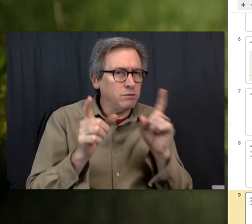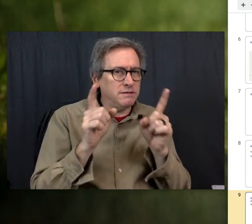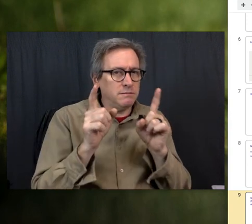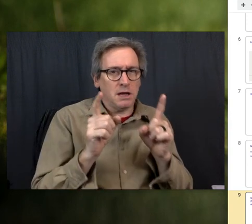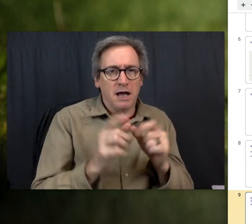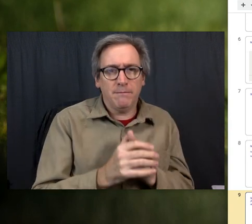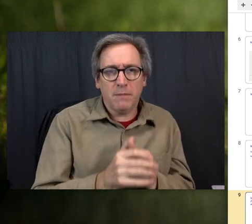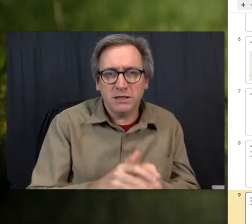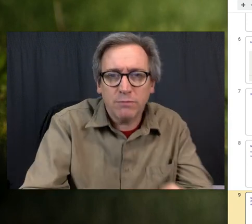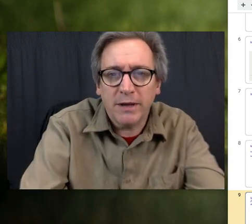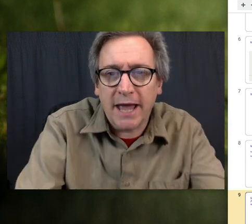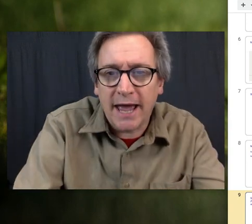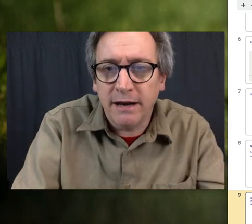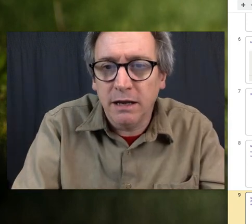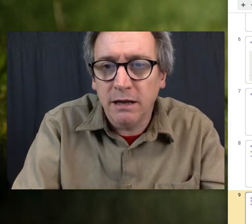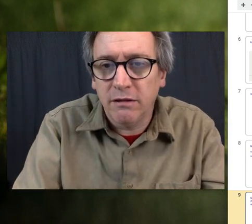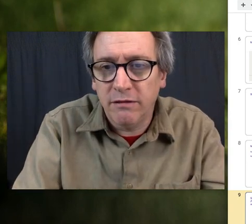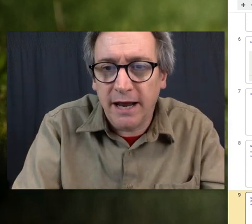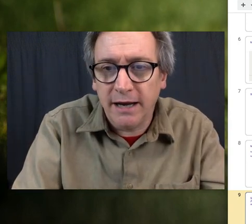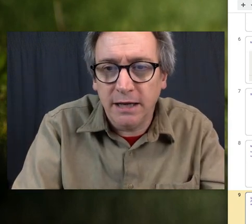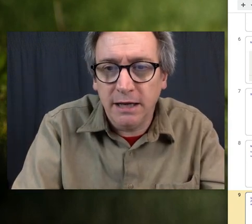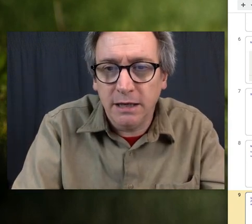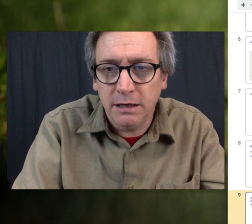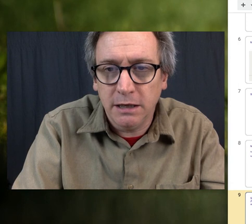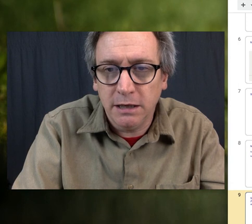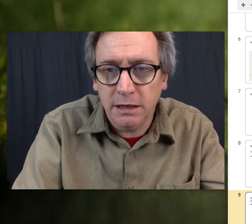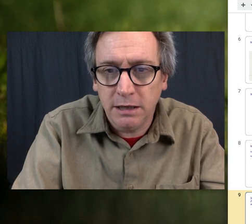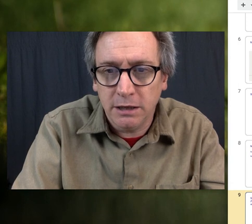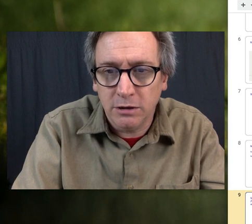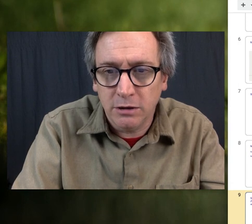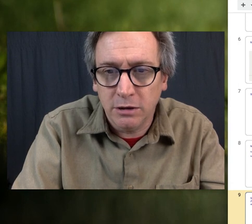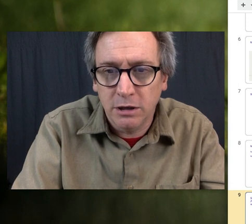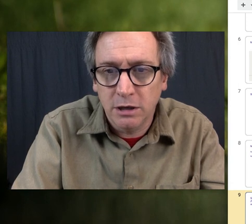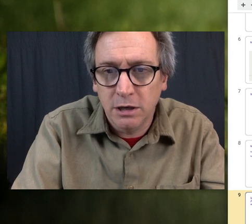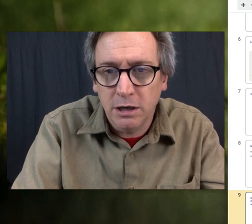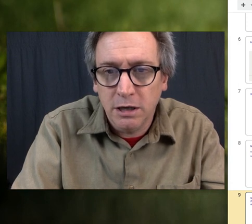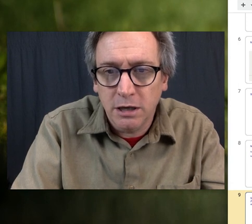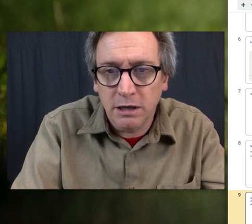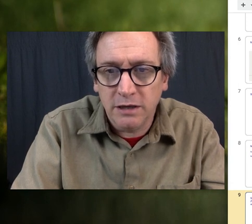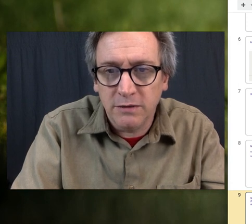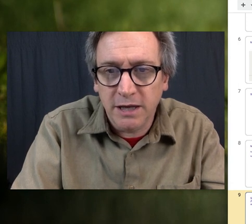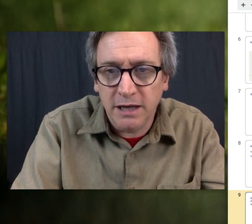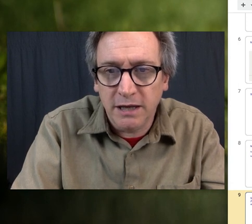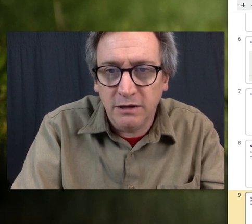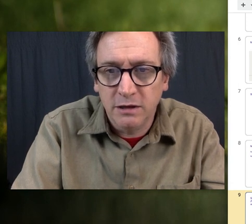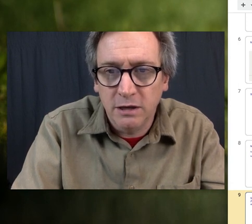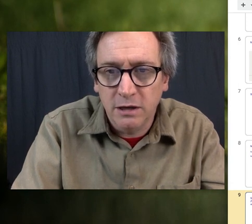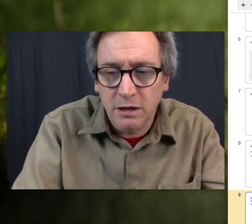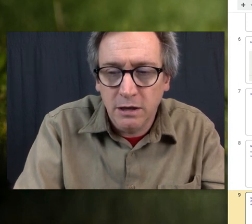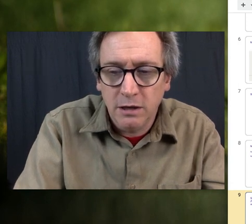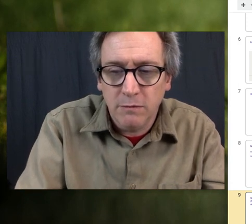so I should probably add that in here. Let me